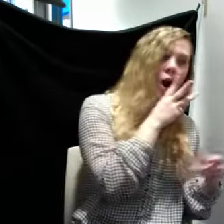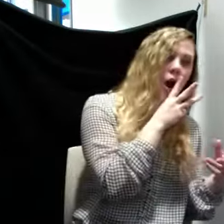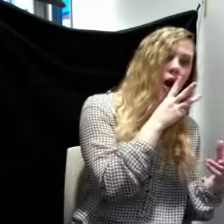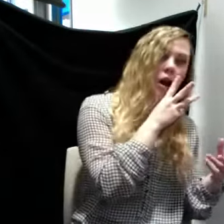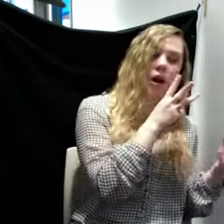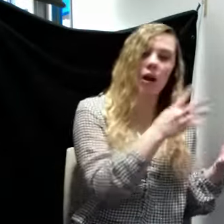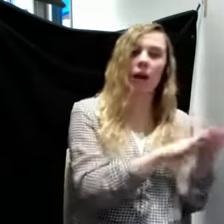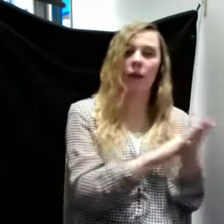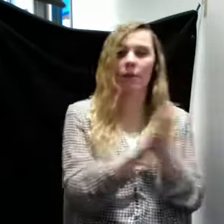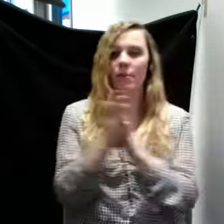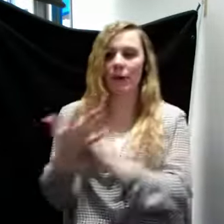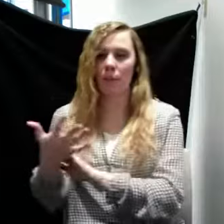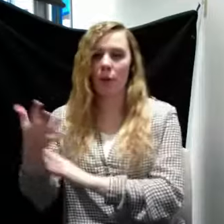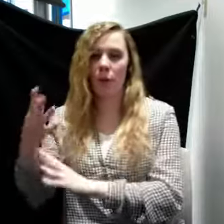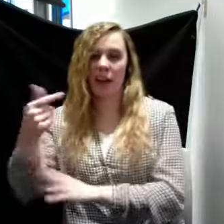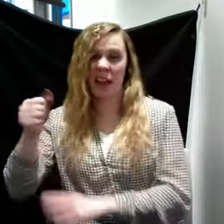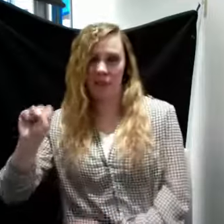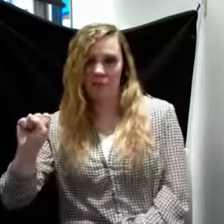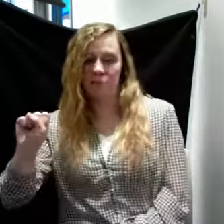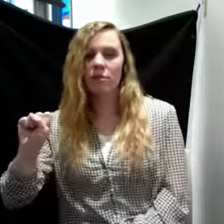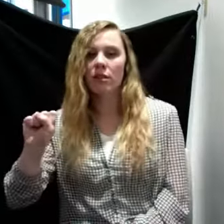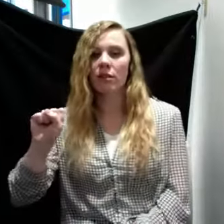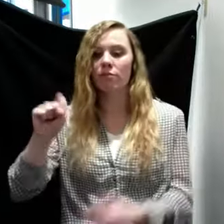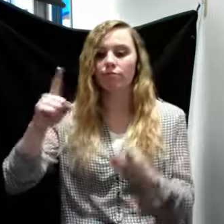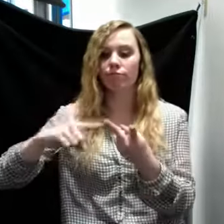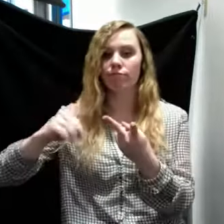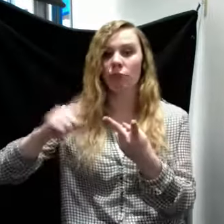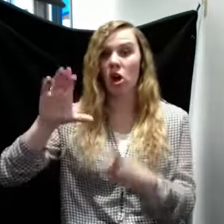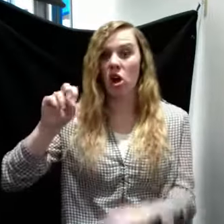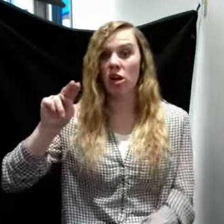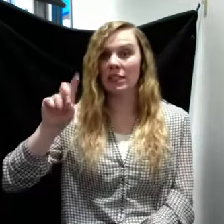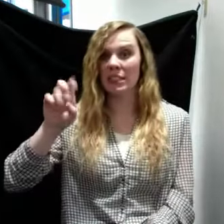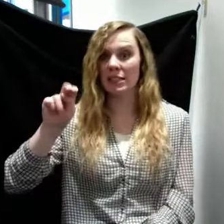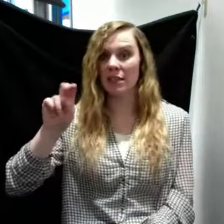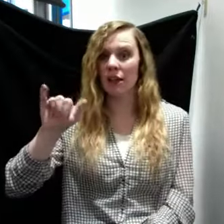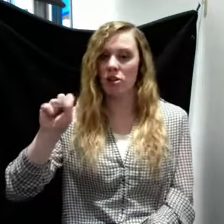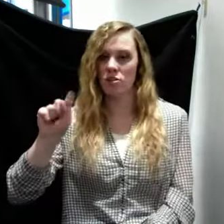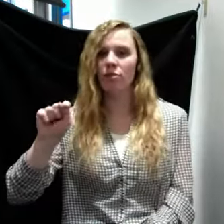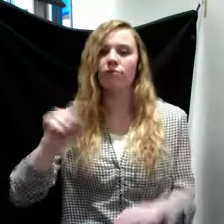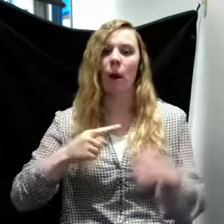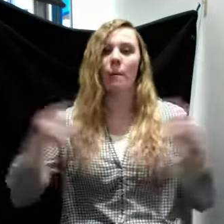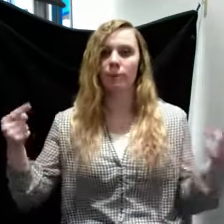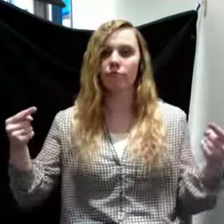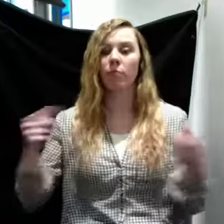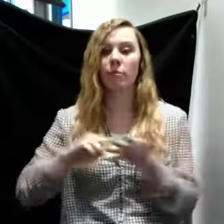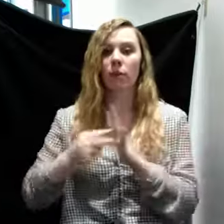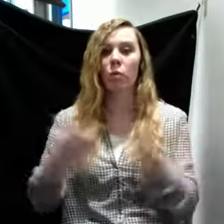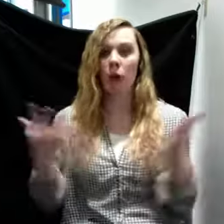and you transfer it into water in the gas form. Condensation is just the opposite, where you take water that is